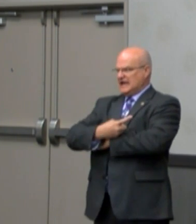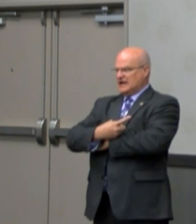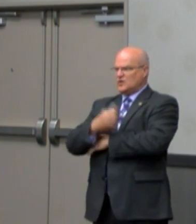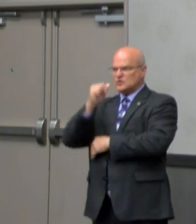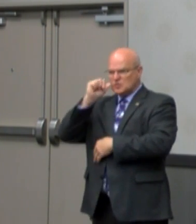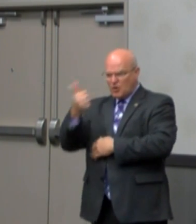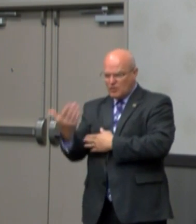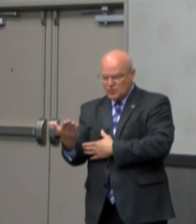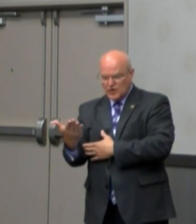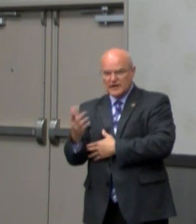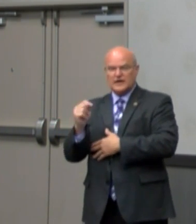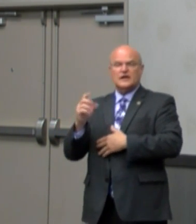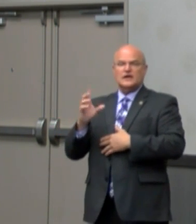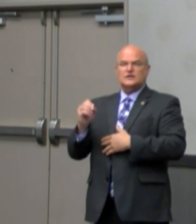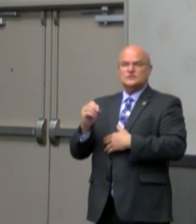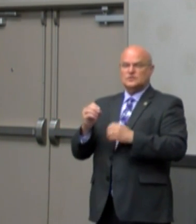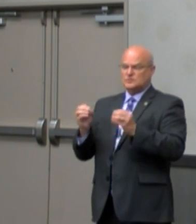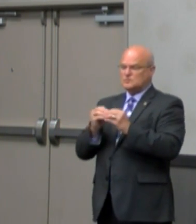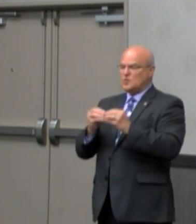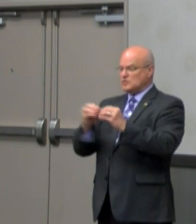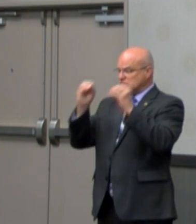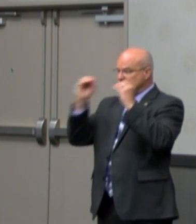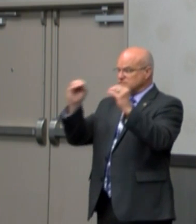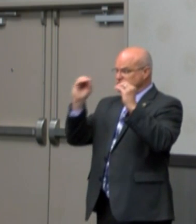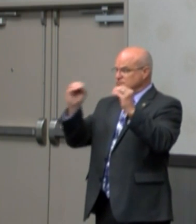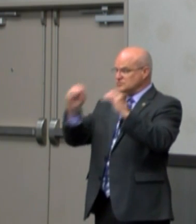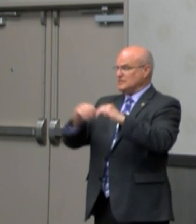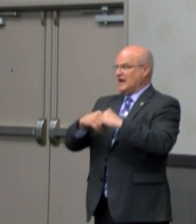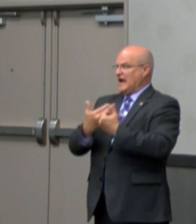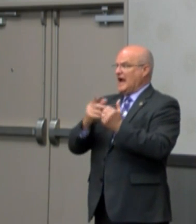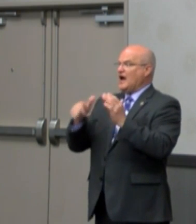tomorrow to further instruct